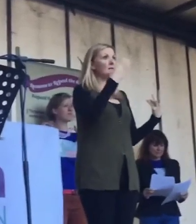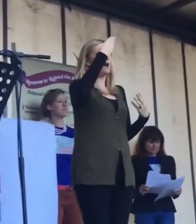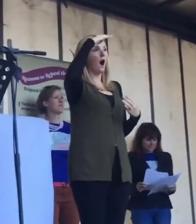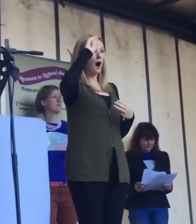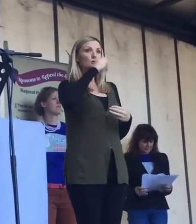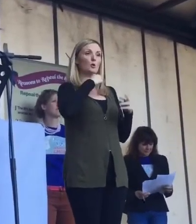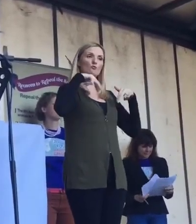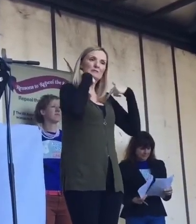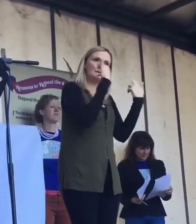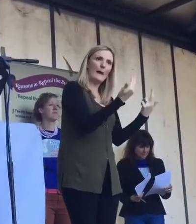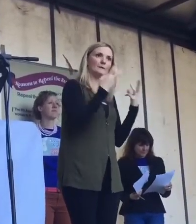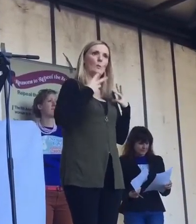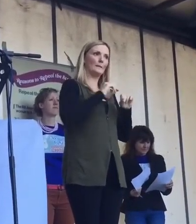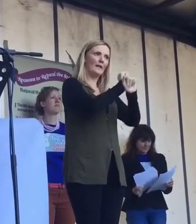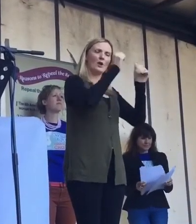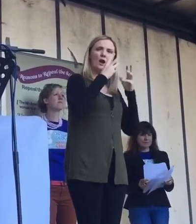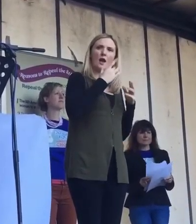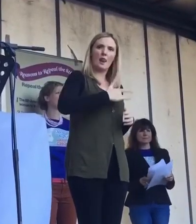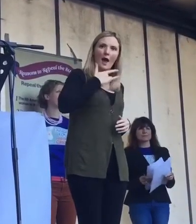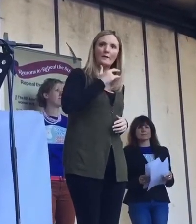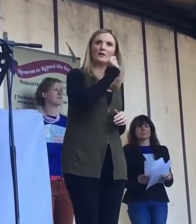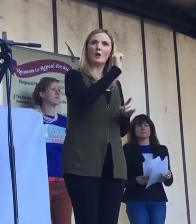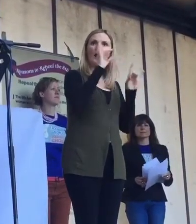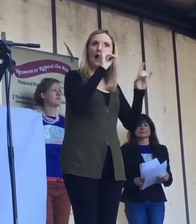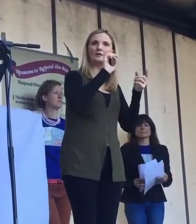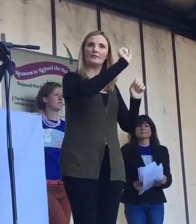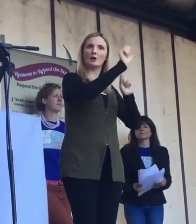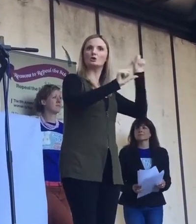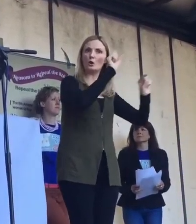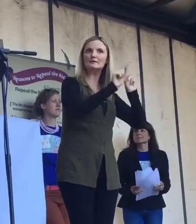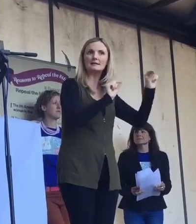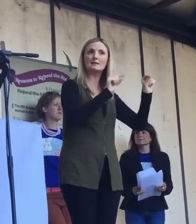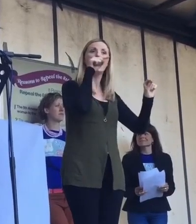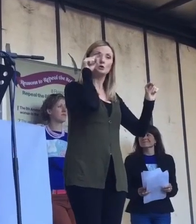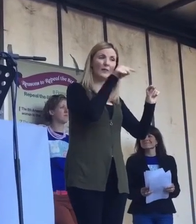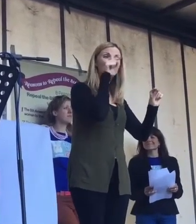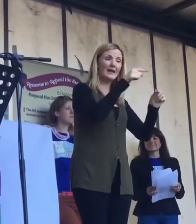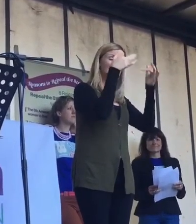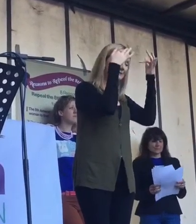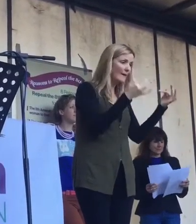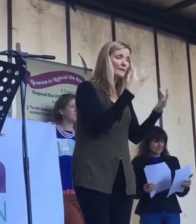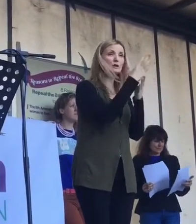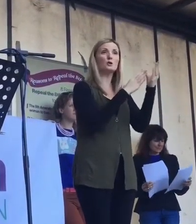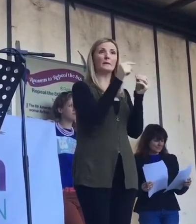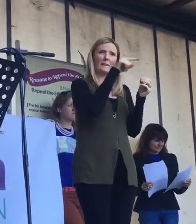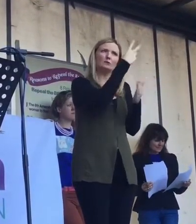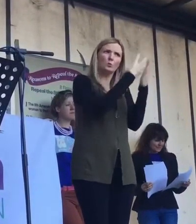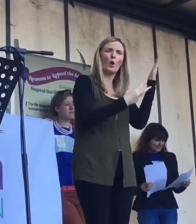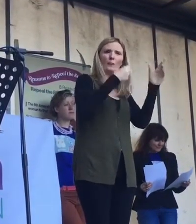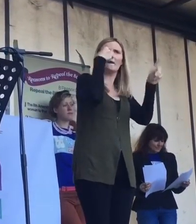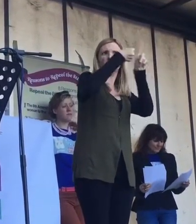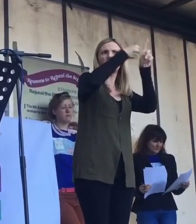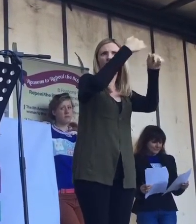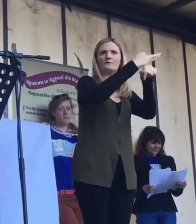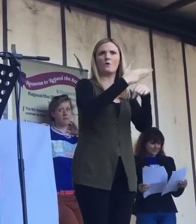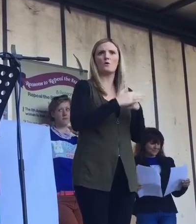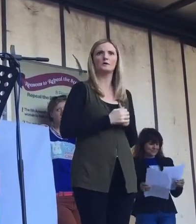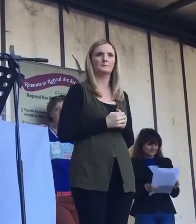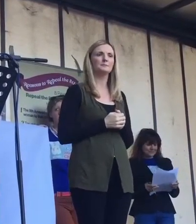respects women's lives, health and choices. And that is certainly something worth fighting for.